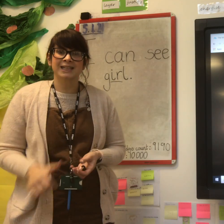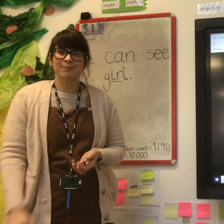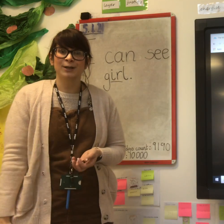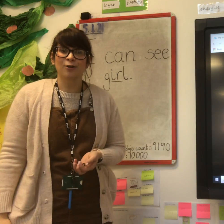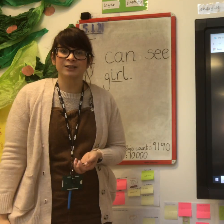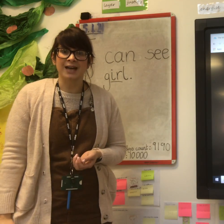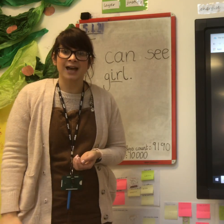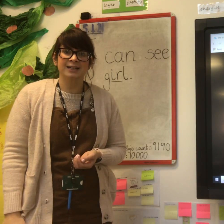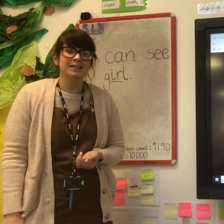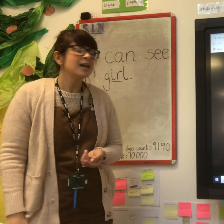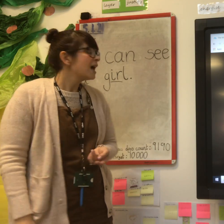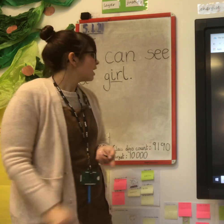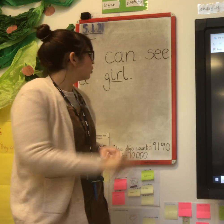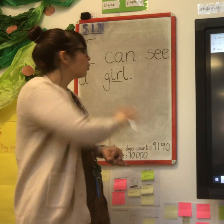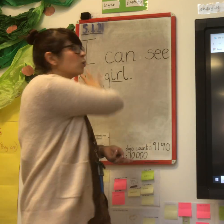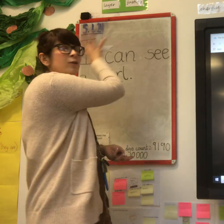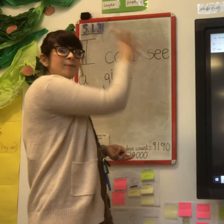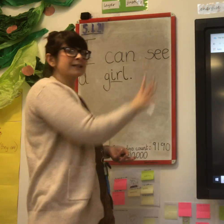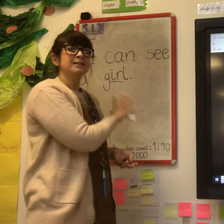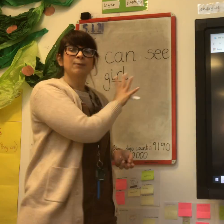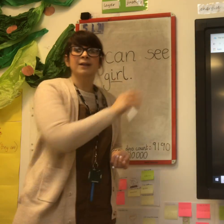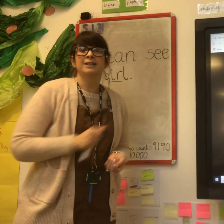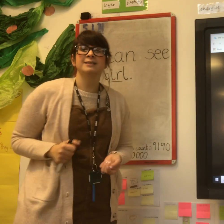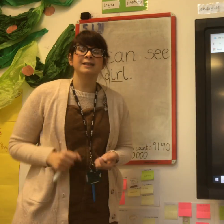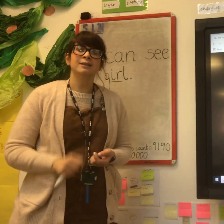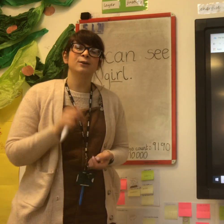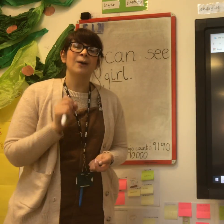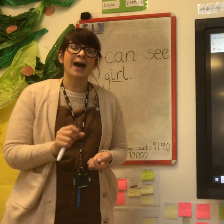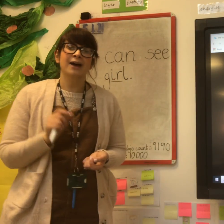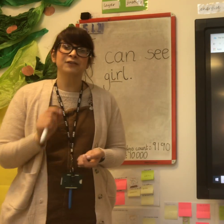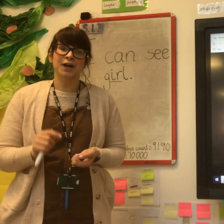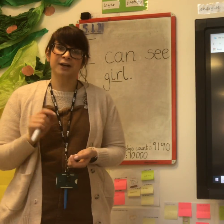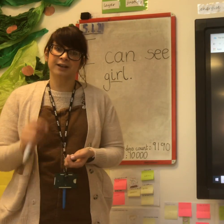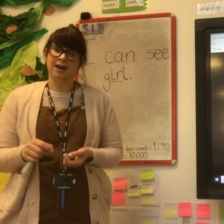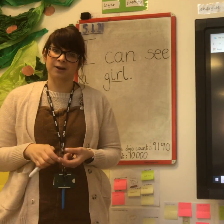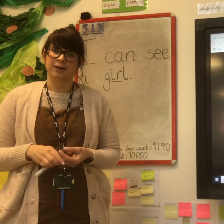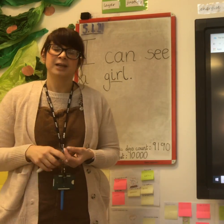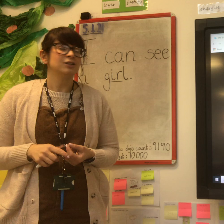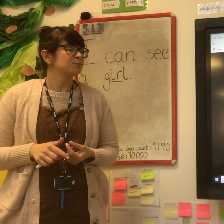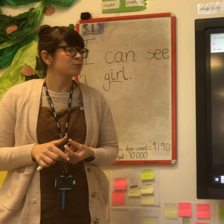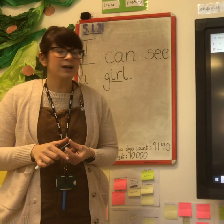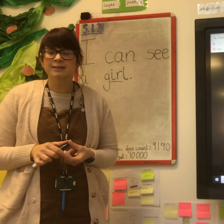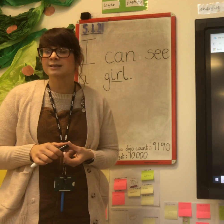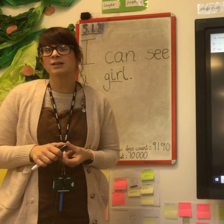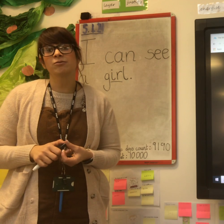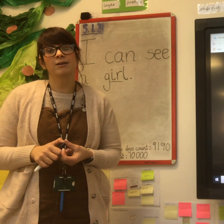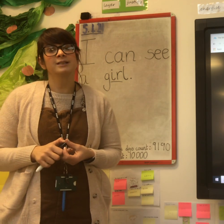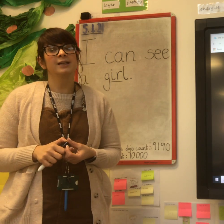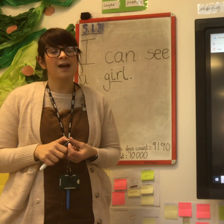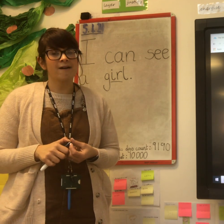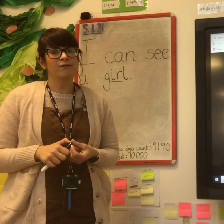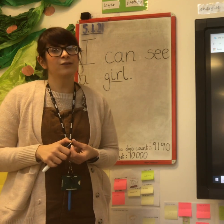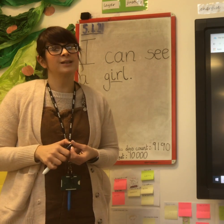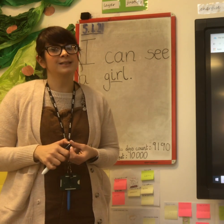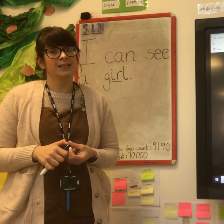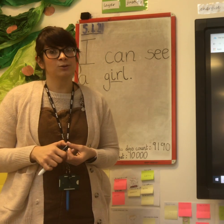keep in contact. And all that matters about this is that you have a go. Just practicing your writing every single